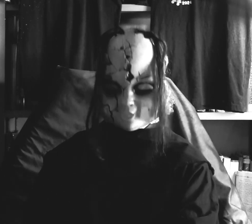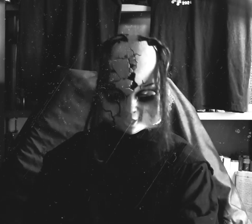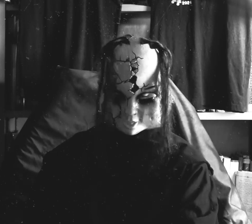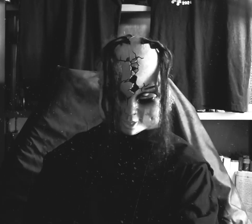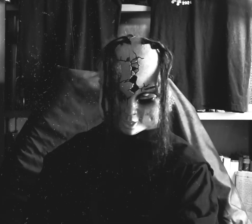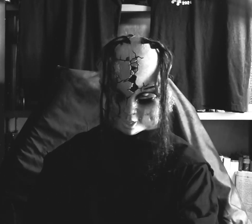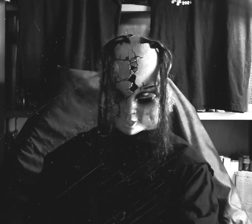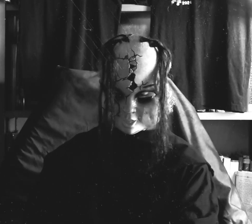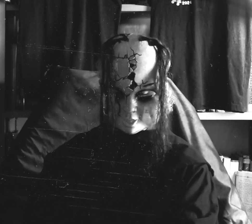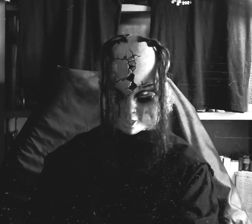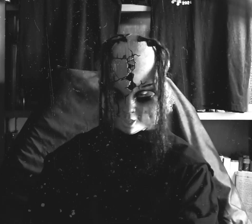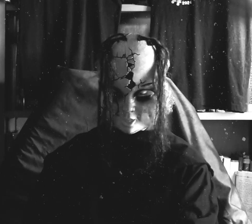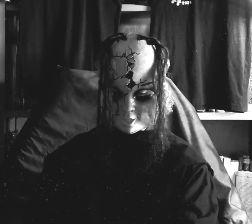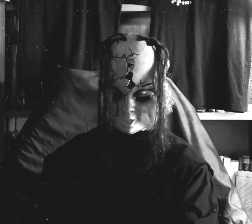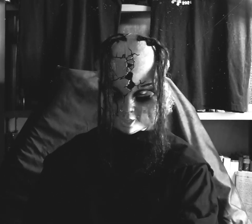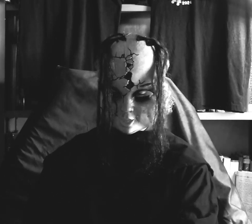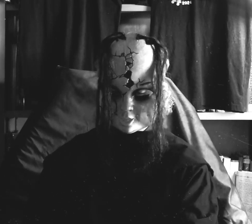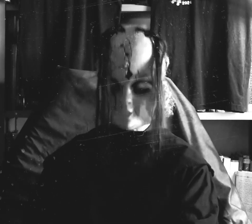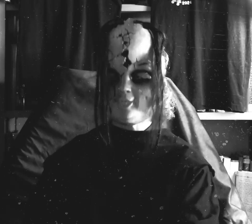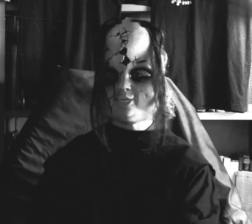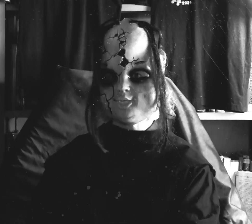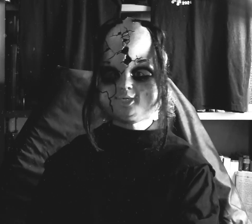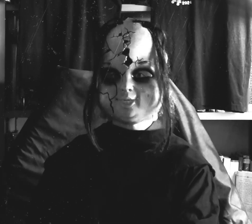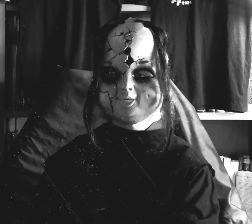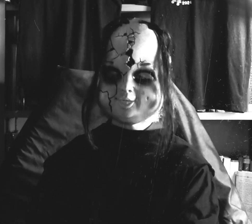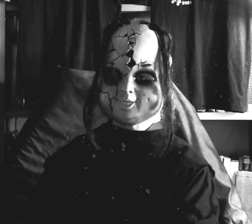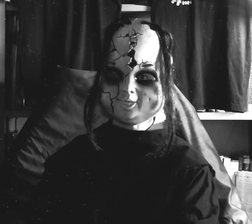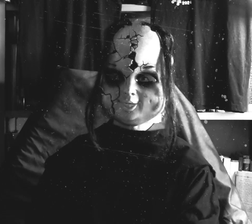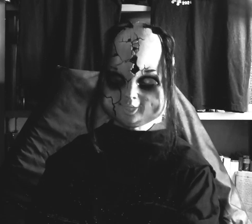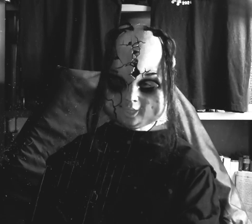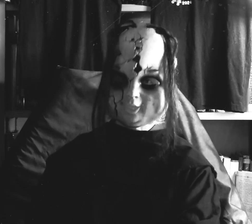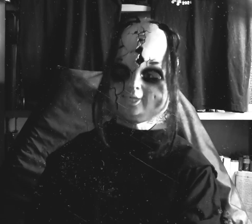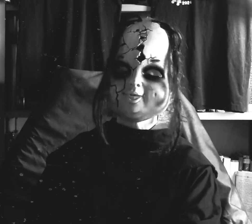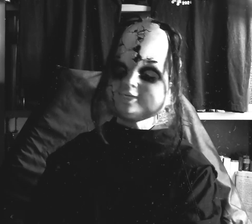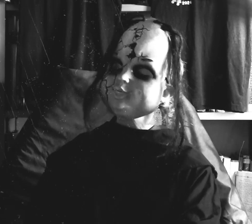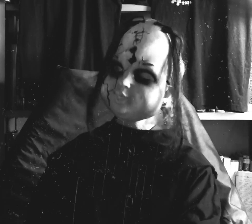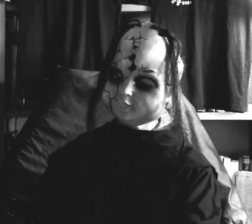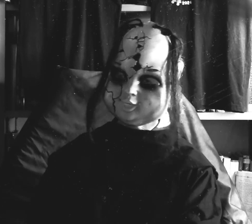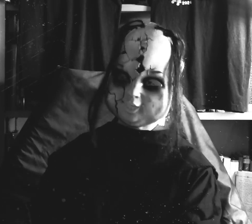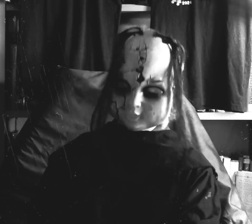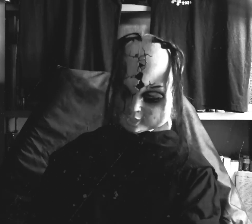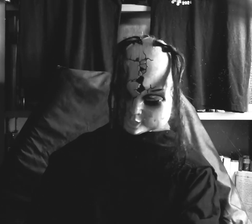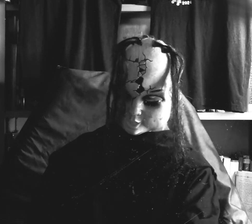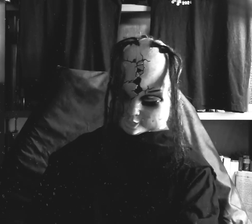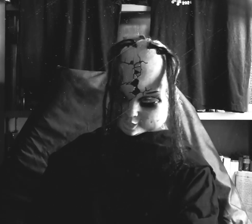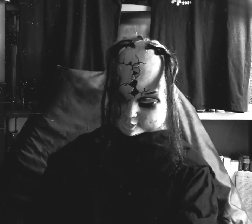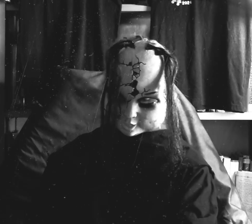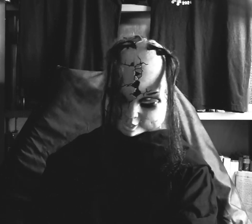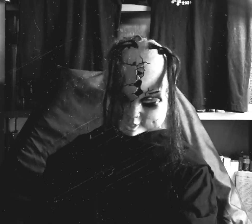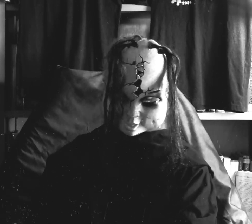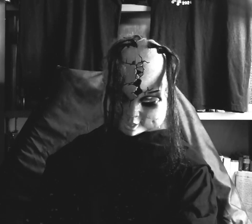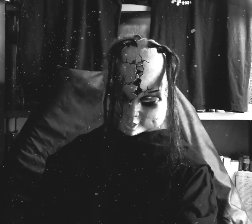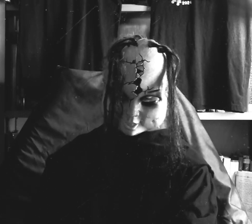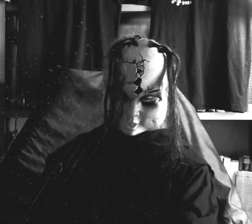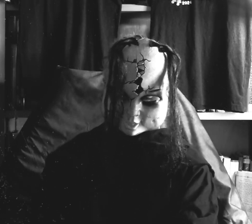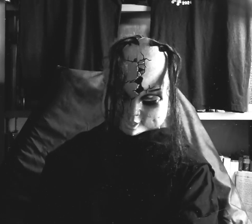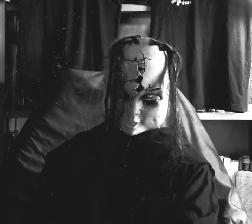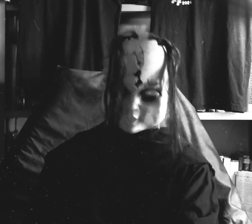it started a long time ago in a very small town with a very beautiful woman. The